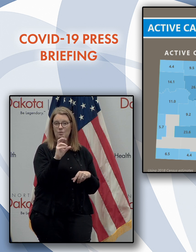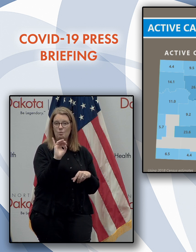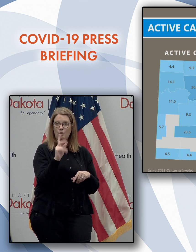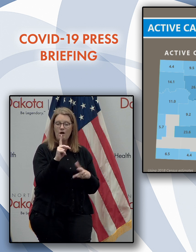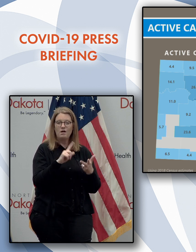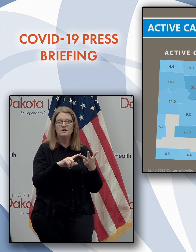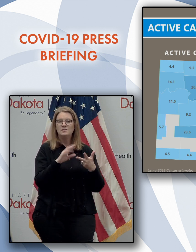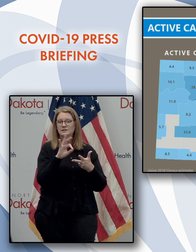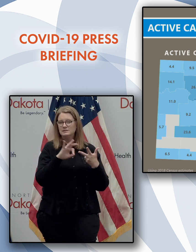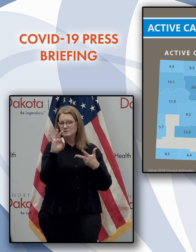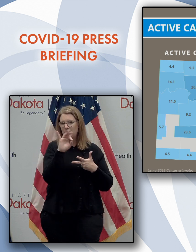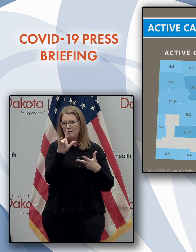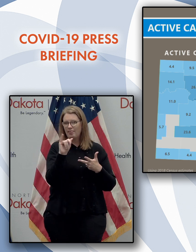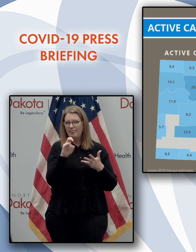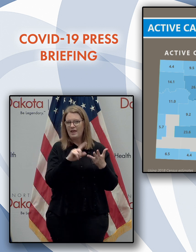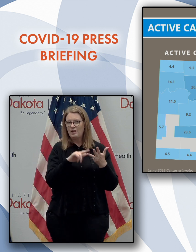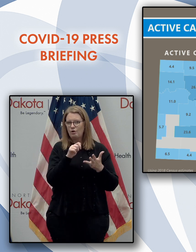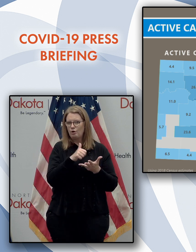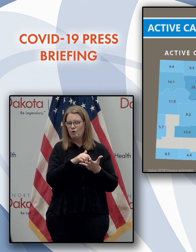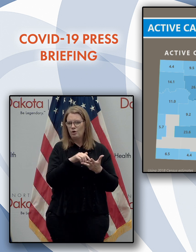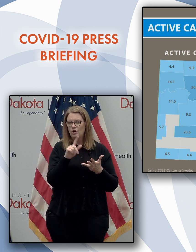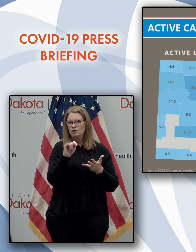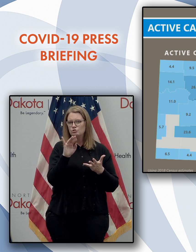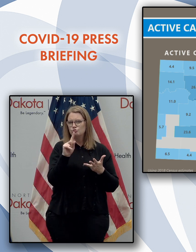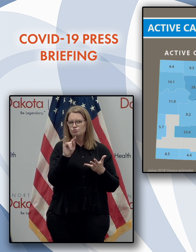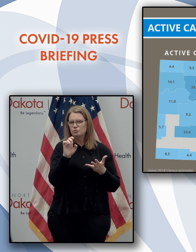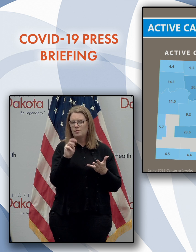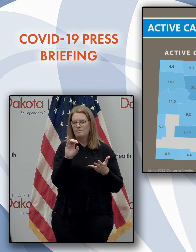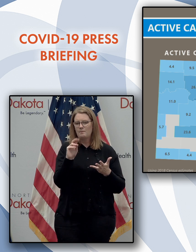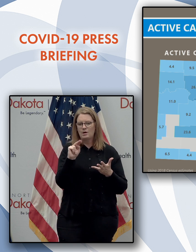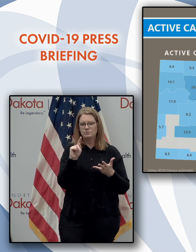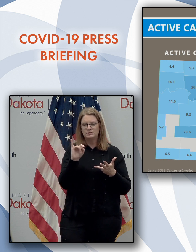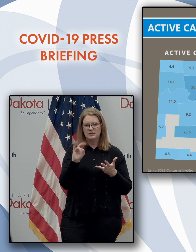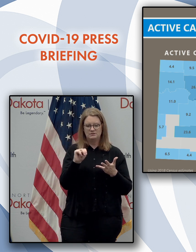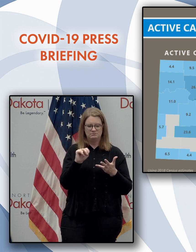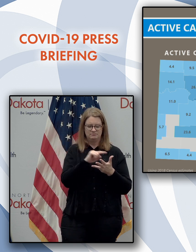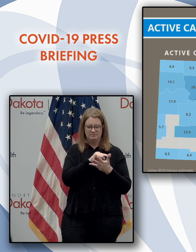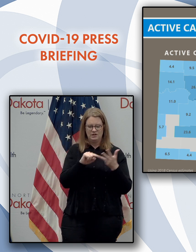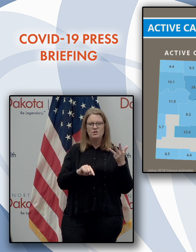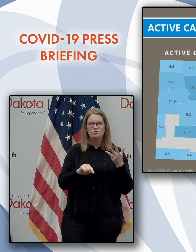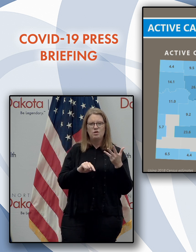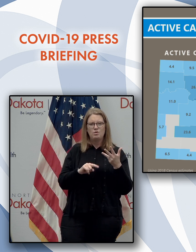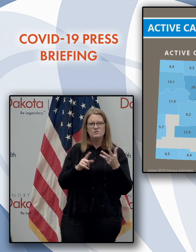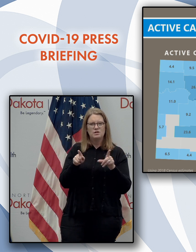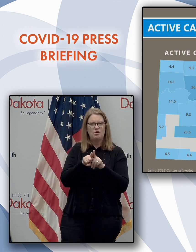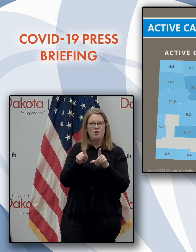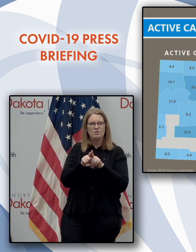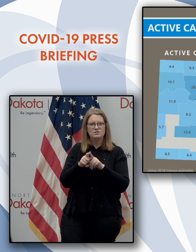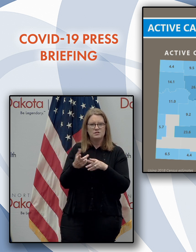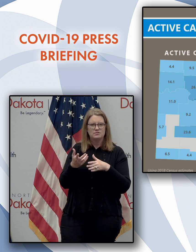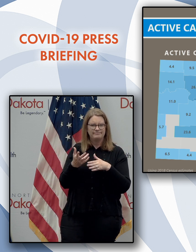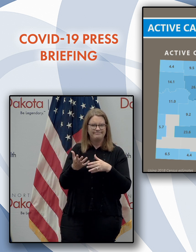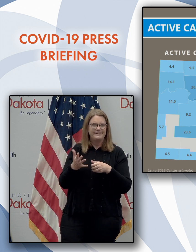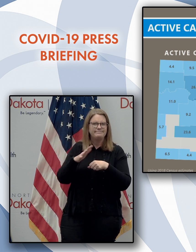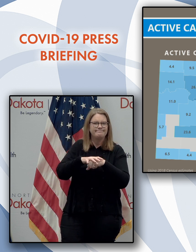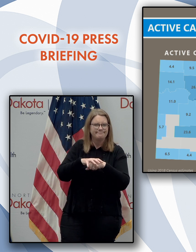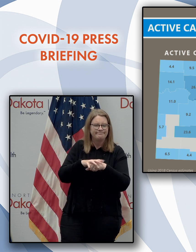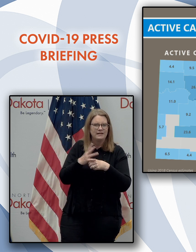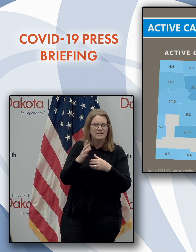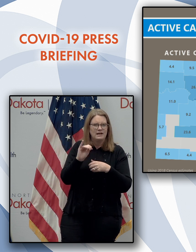Spirit Lake, or Turtle Mountain, each of those overlap in some cases with counties that are seeing increased